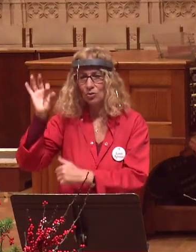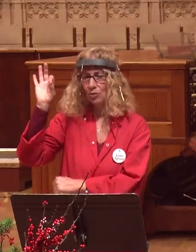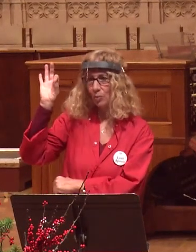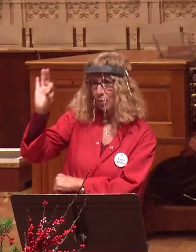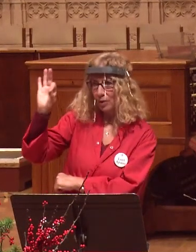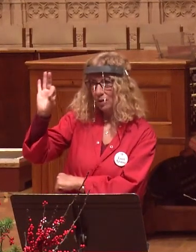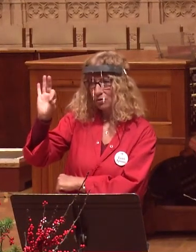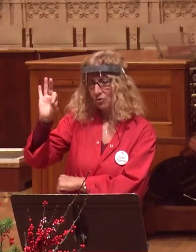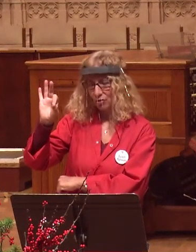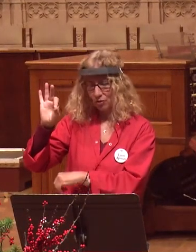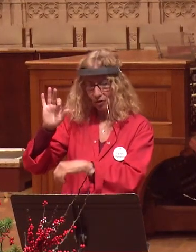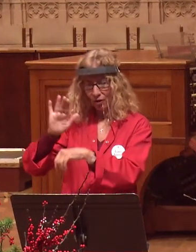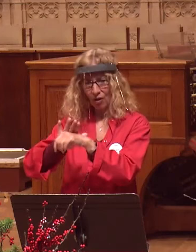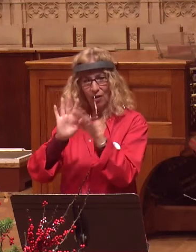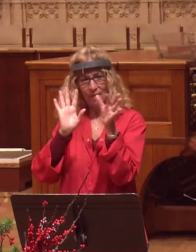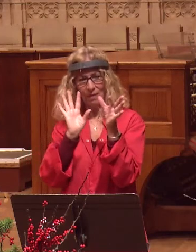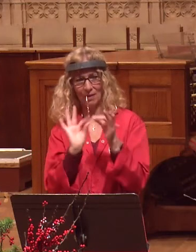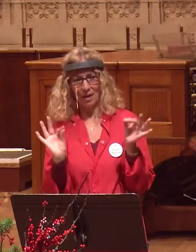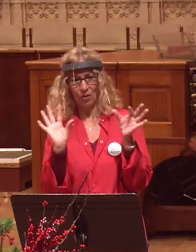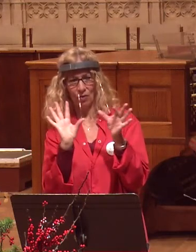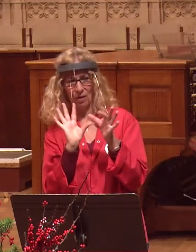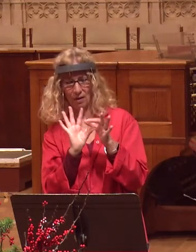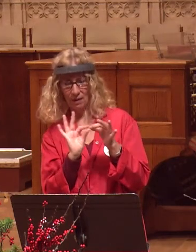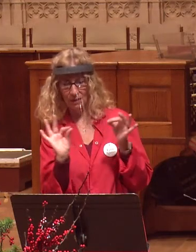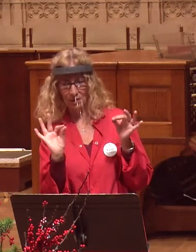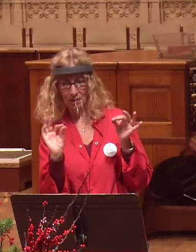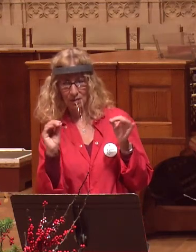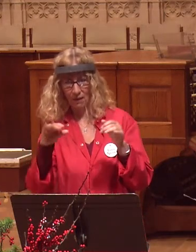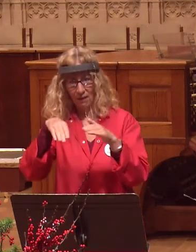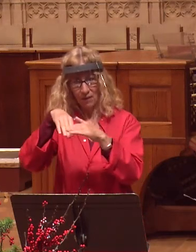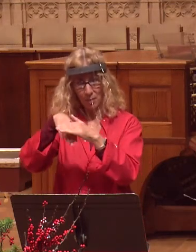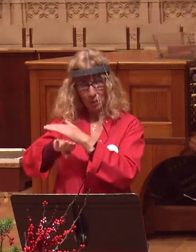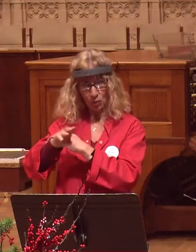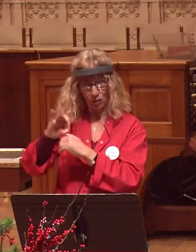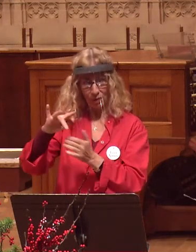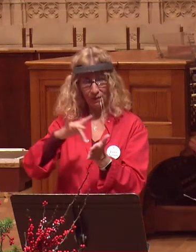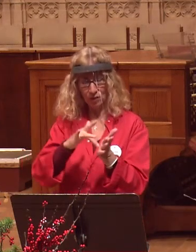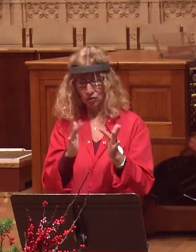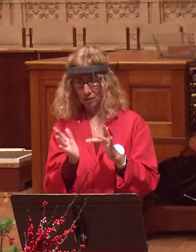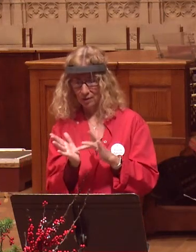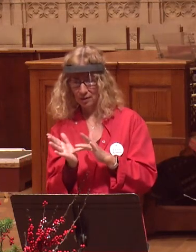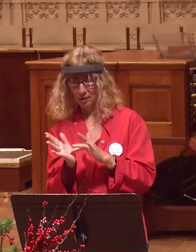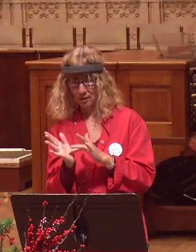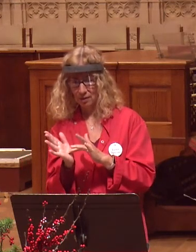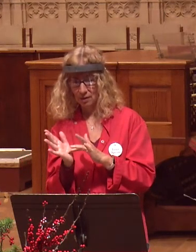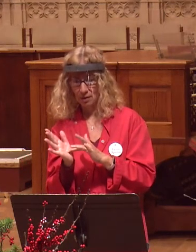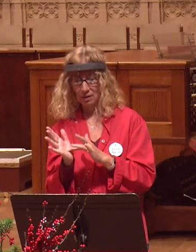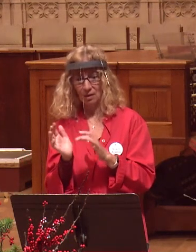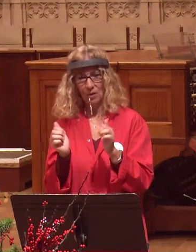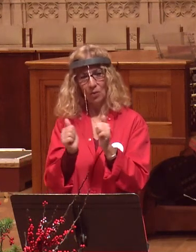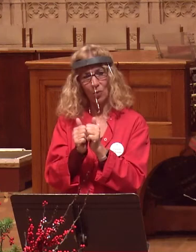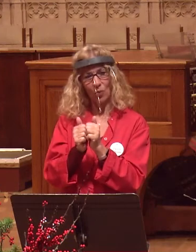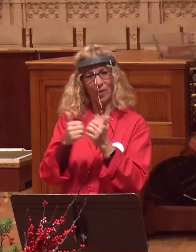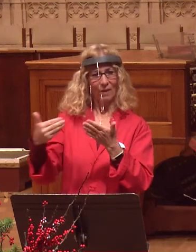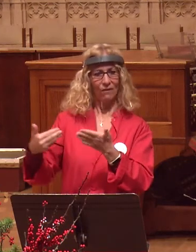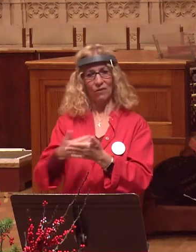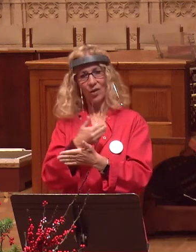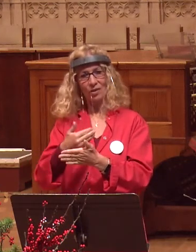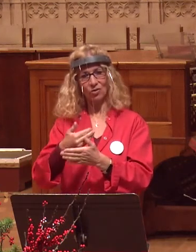the narratives of the birth of Jesus with a fresh